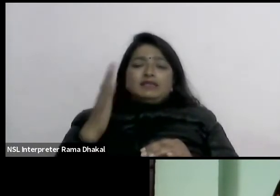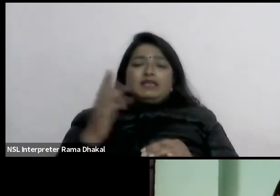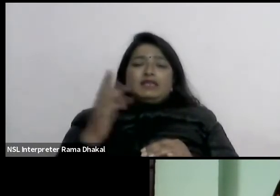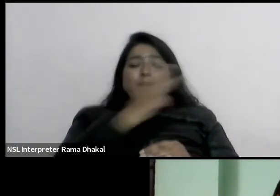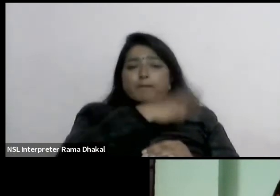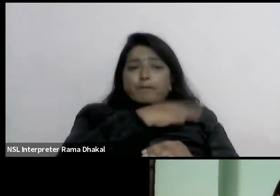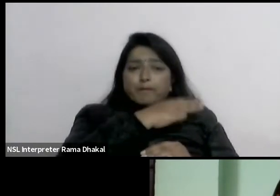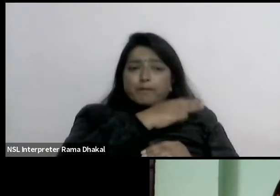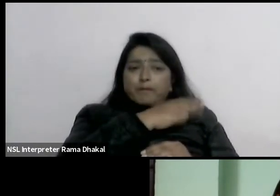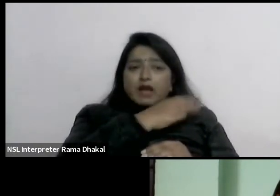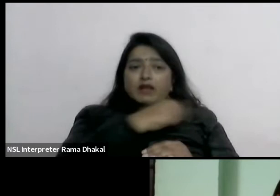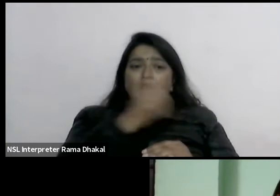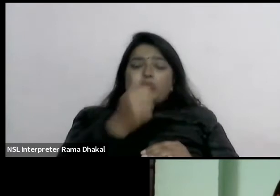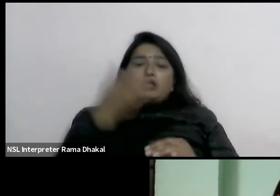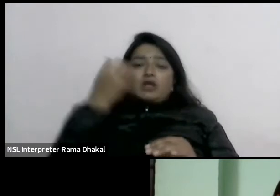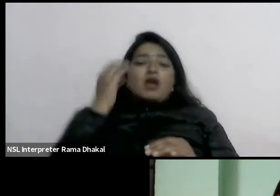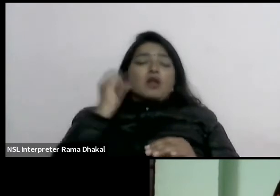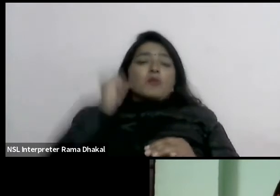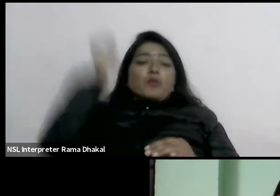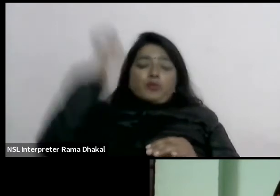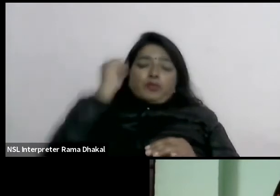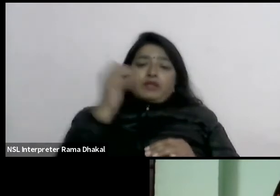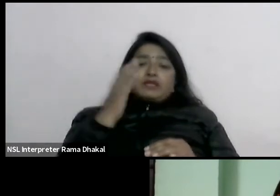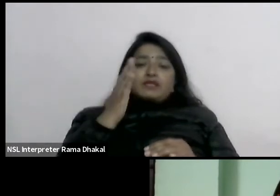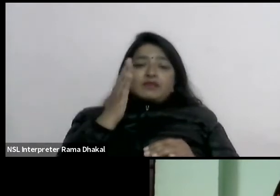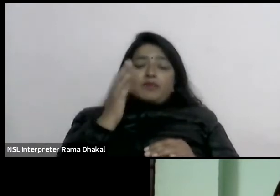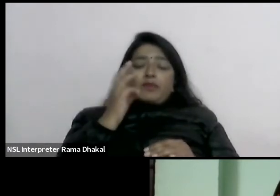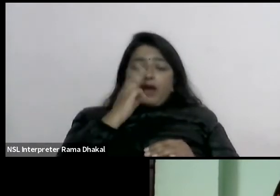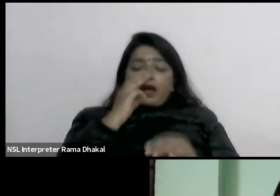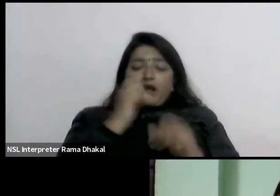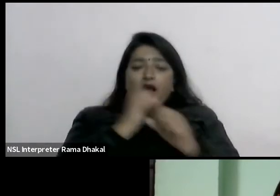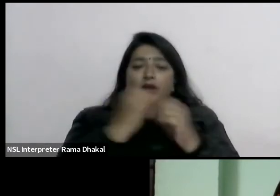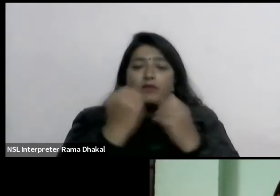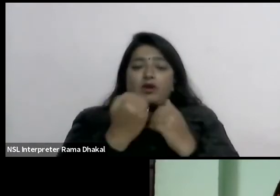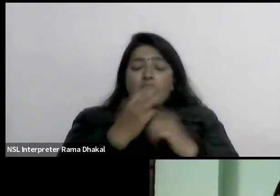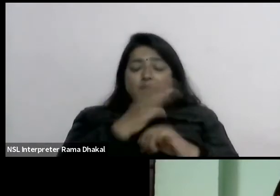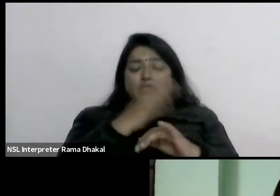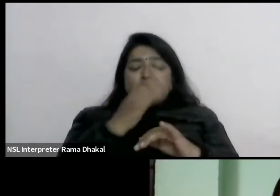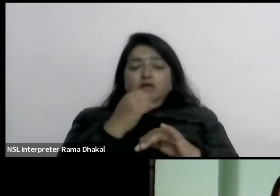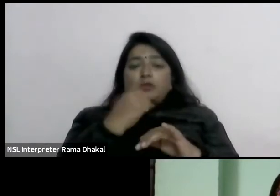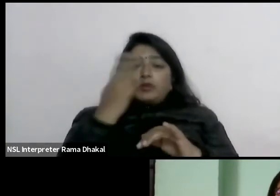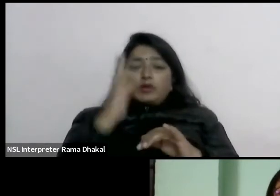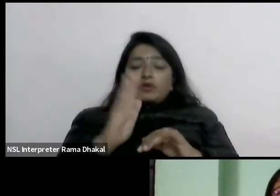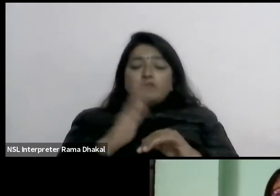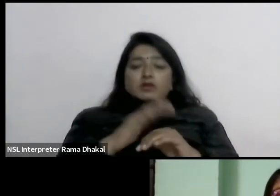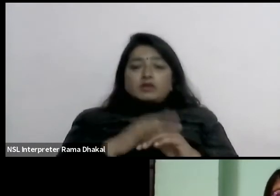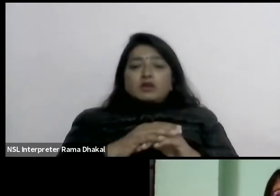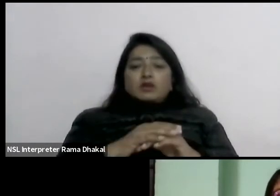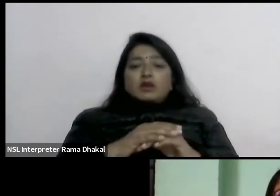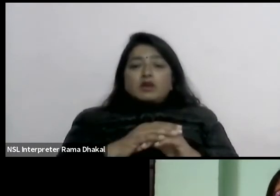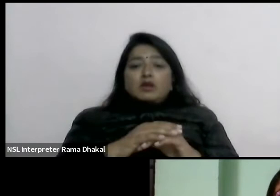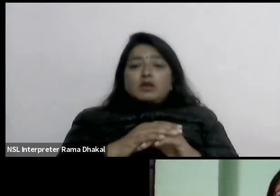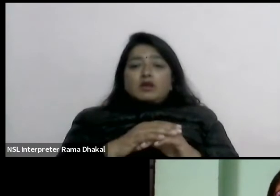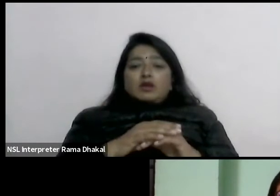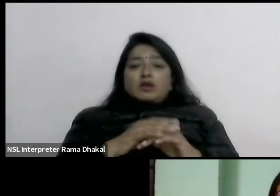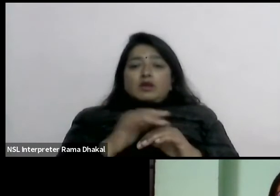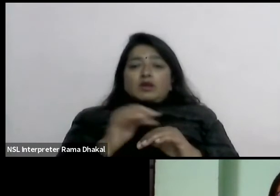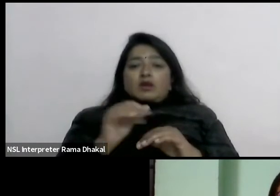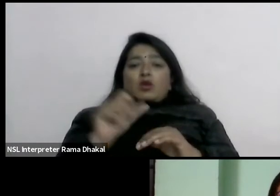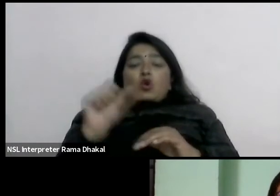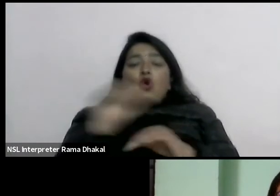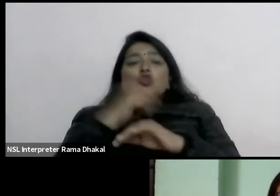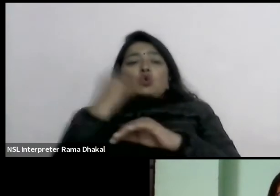rights movements and saying that they are so influential and more depend on whose voices will be heard